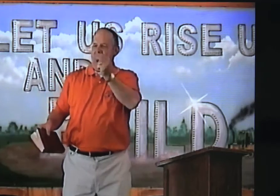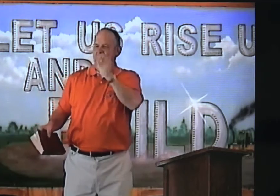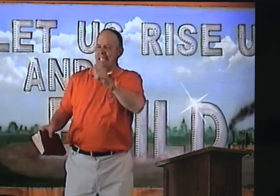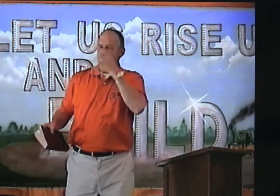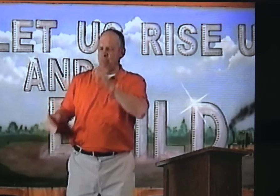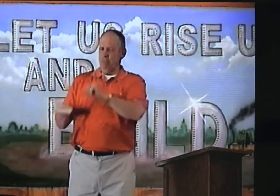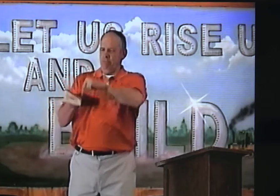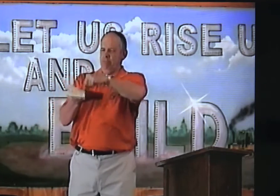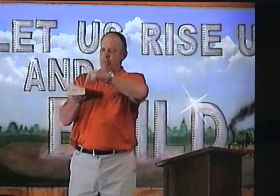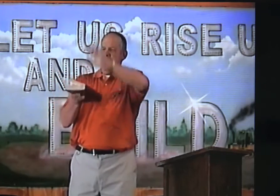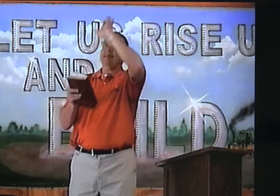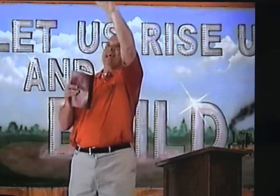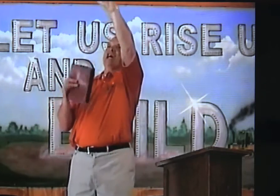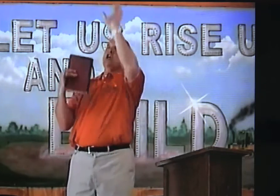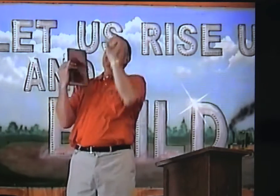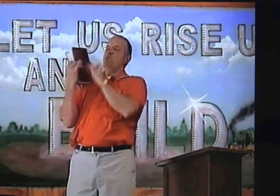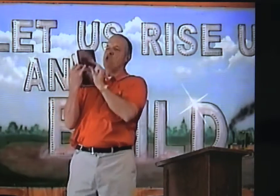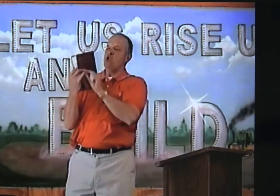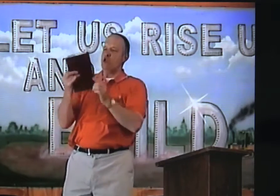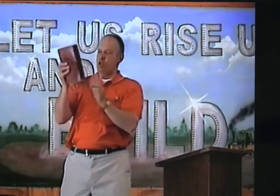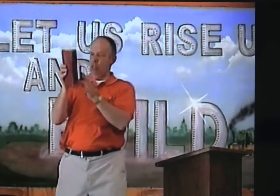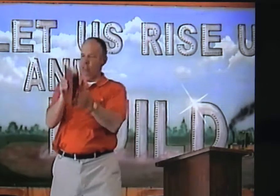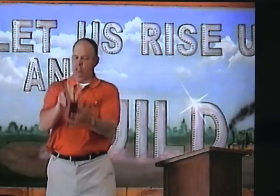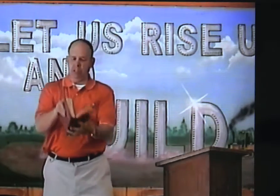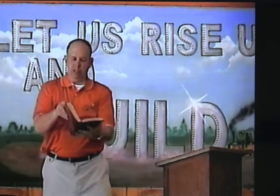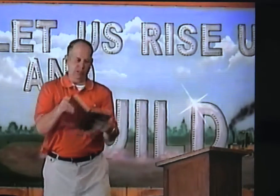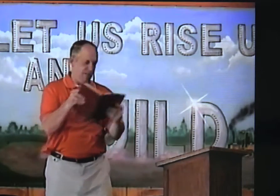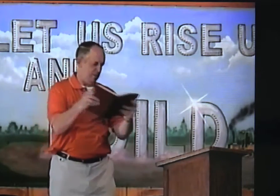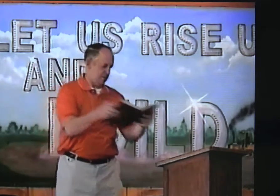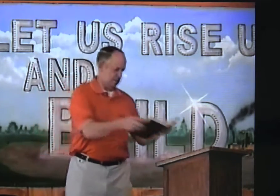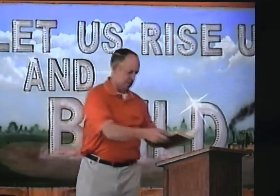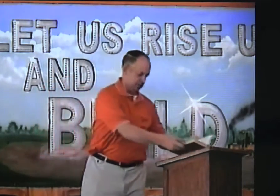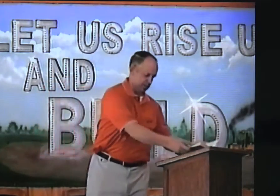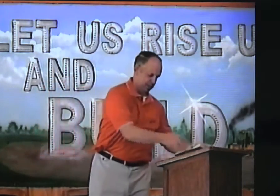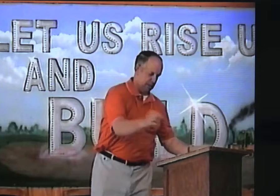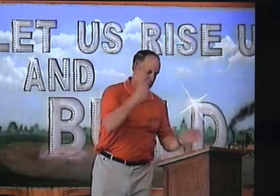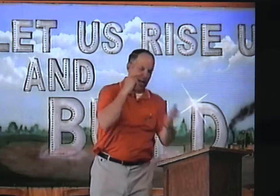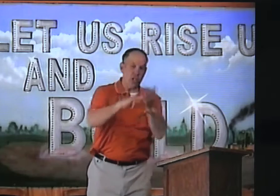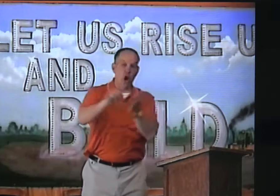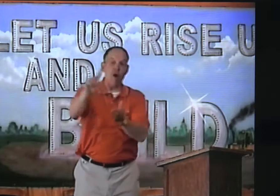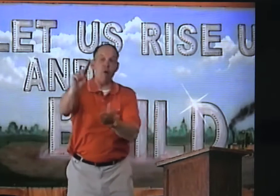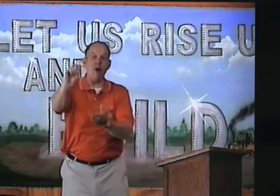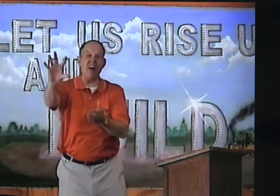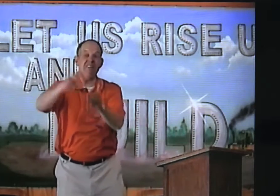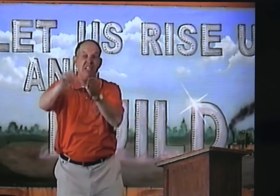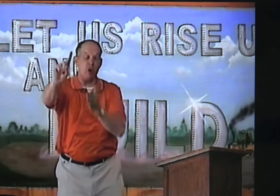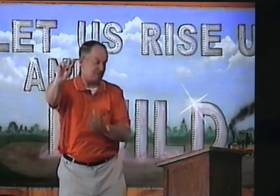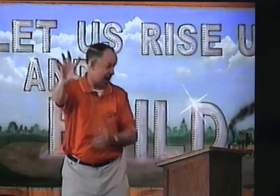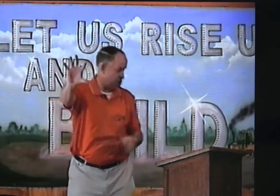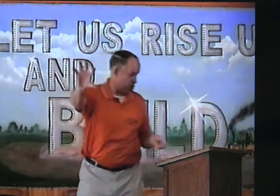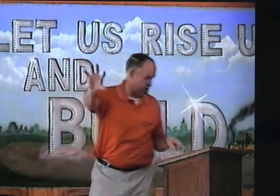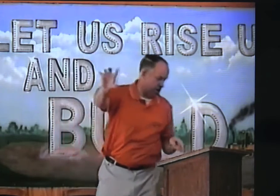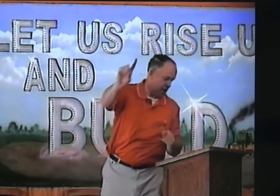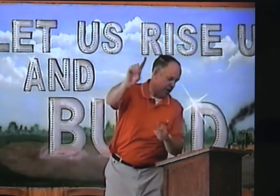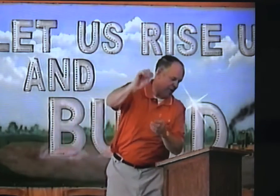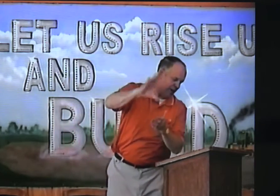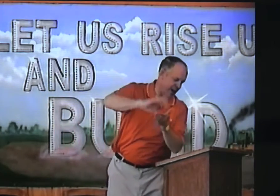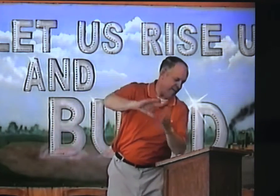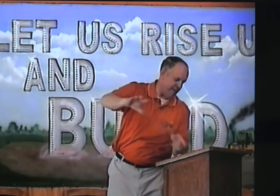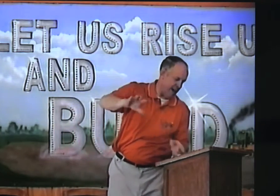than honey. God's word is good. Notice 105, verse